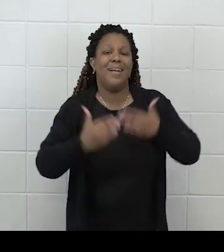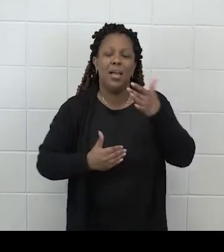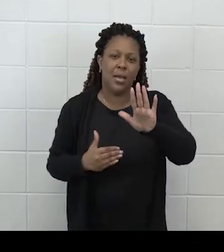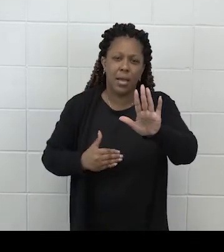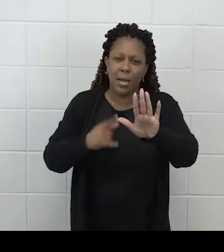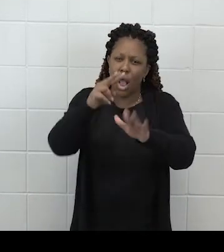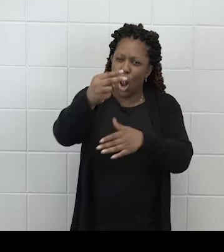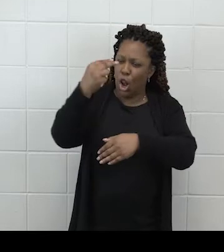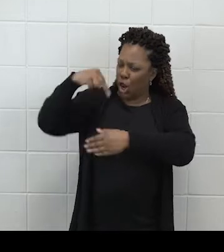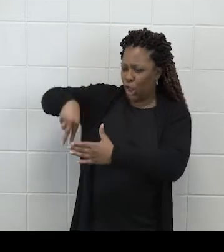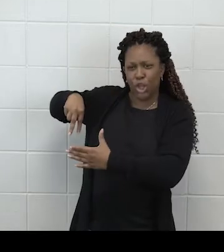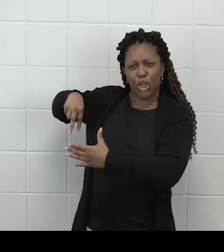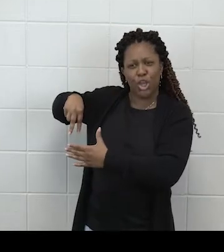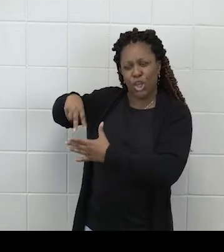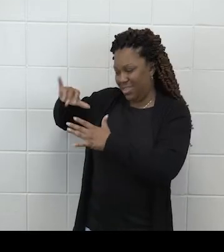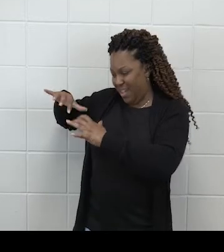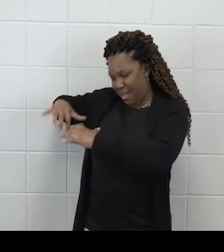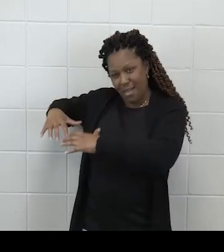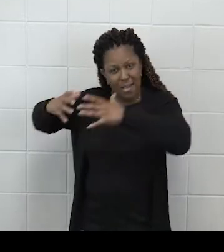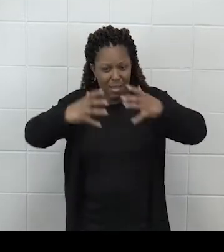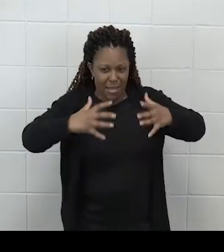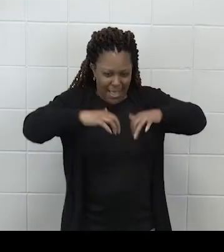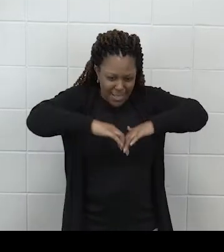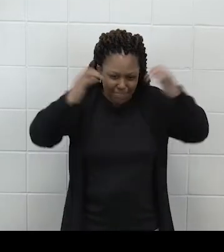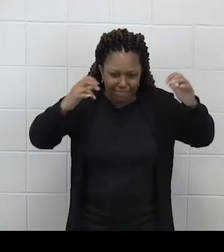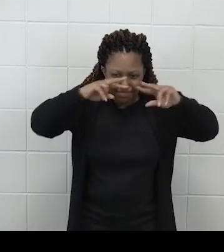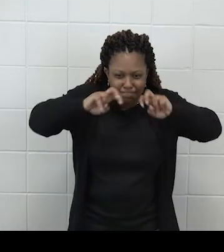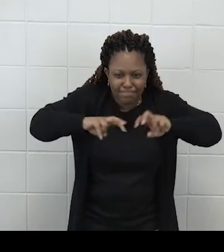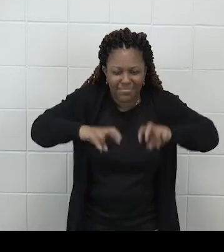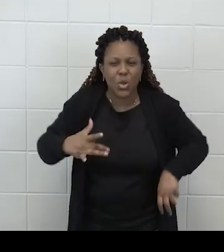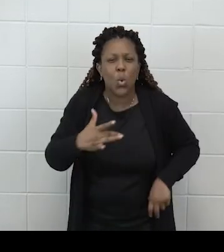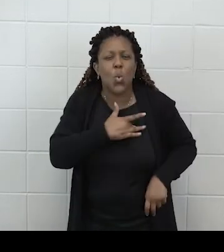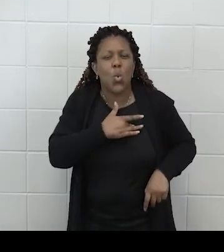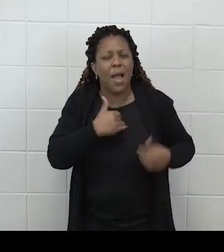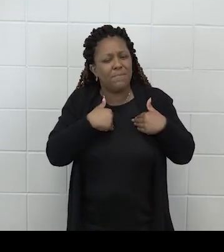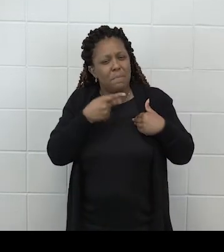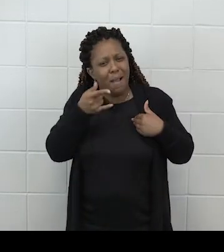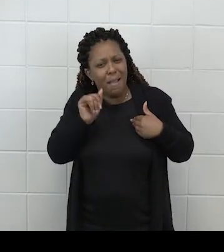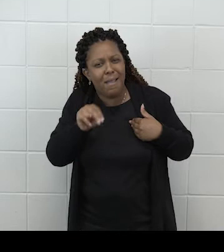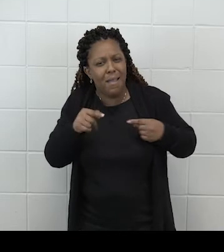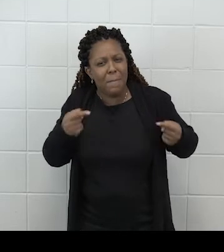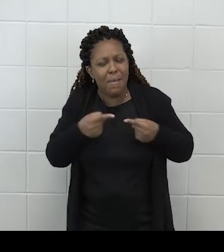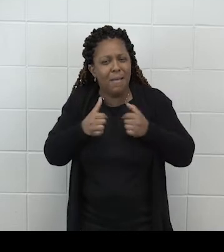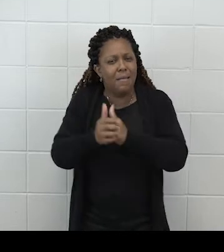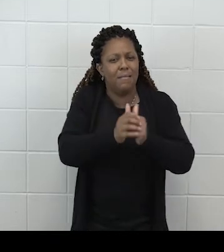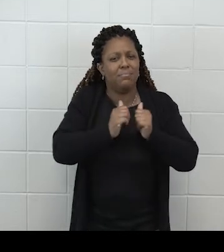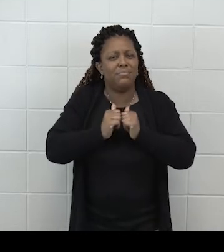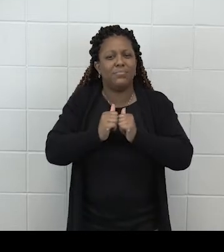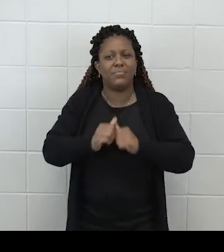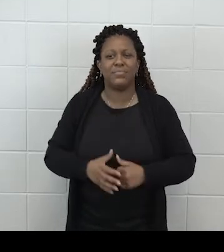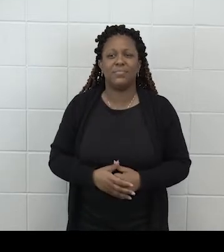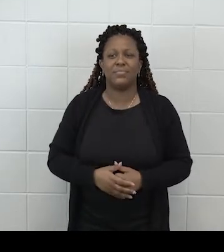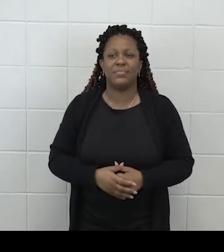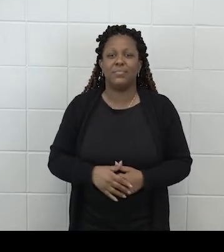pain that is life in community. Let us not offer cliches to the grieving, those